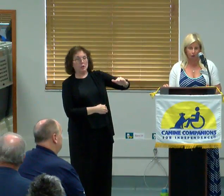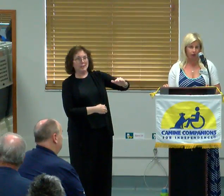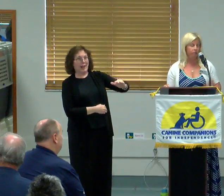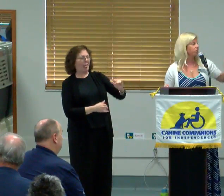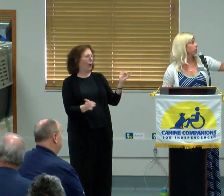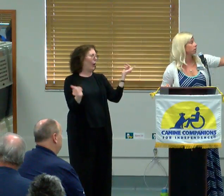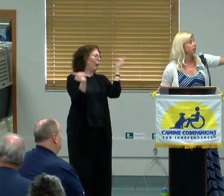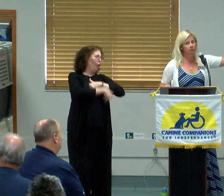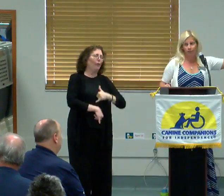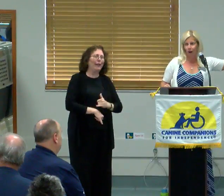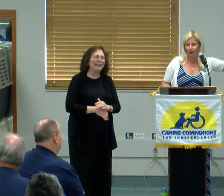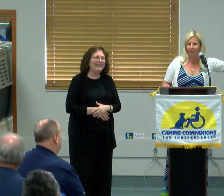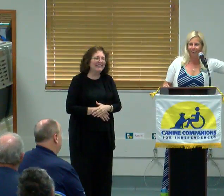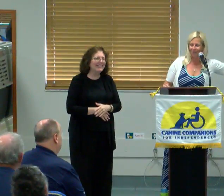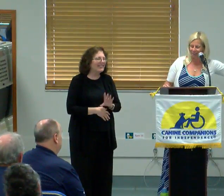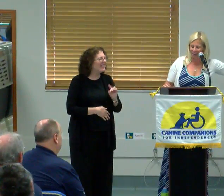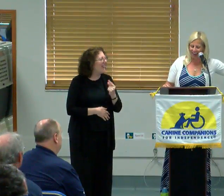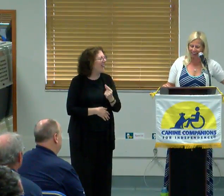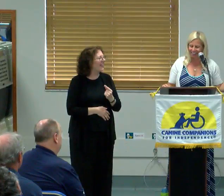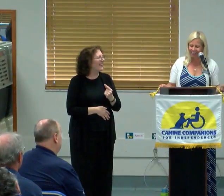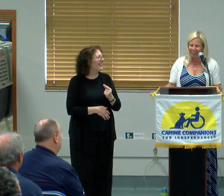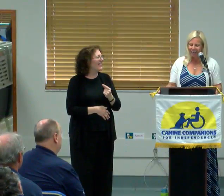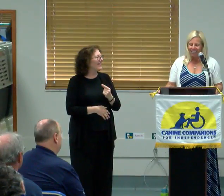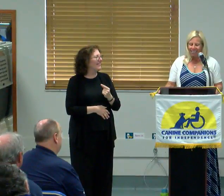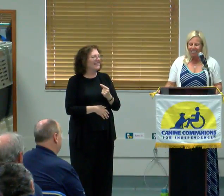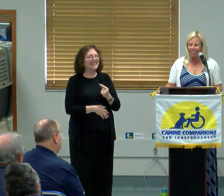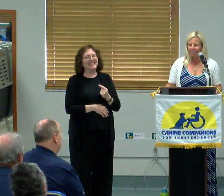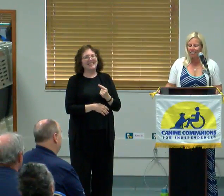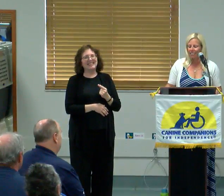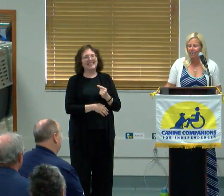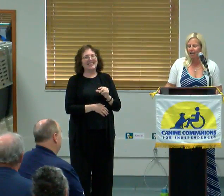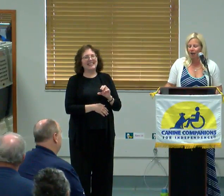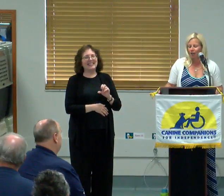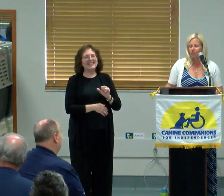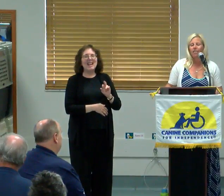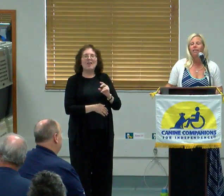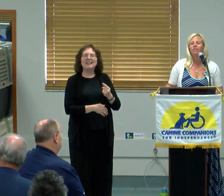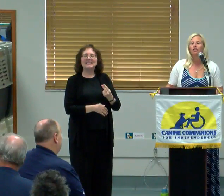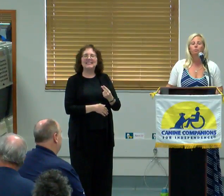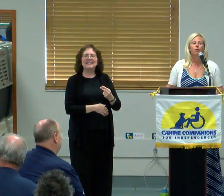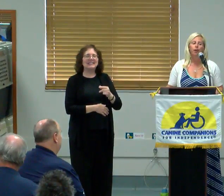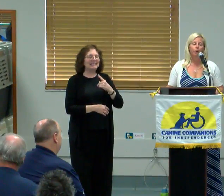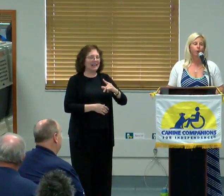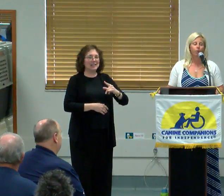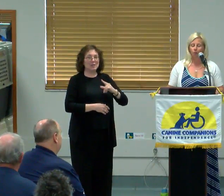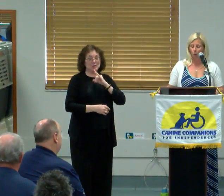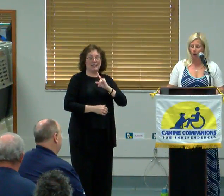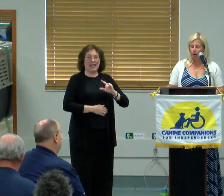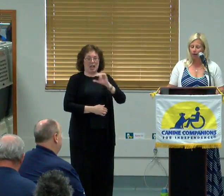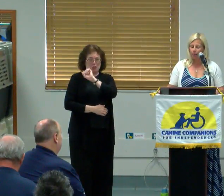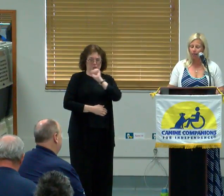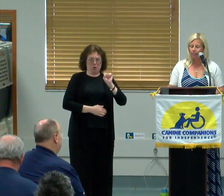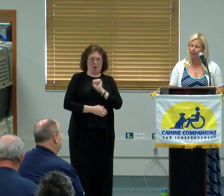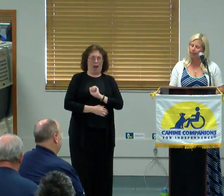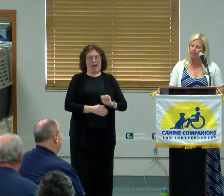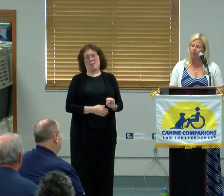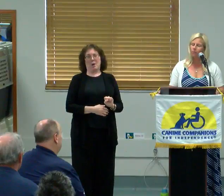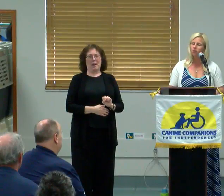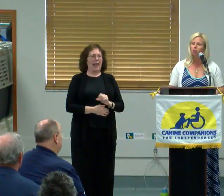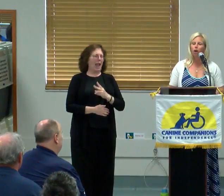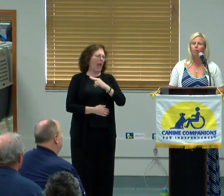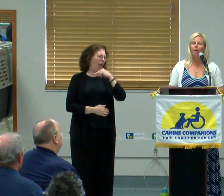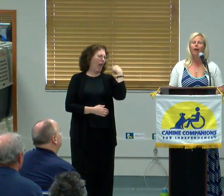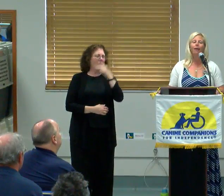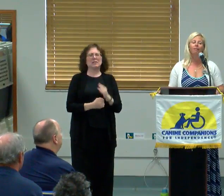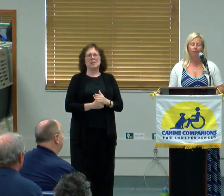and goofiest dog of the class. Sarah says that Yondu is like the superhero Thor. He is